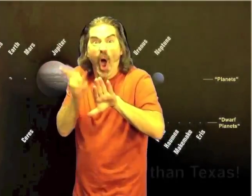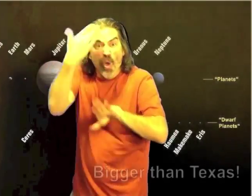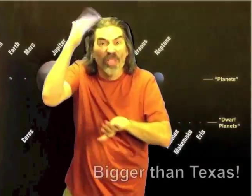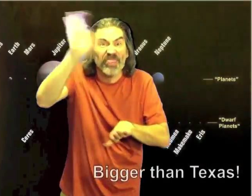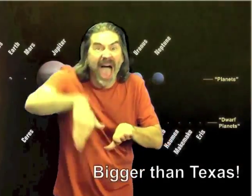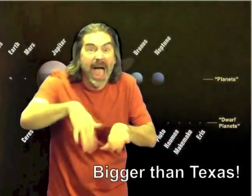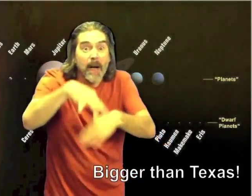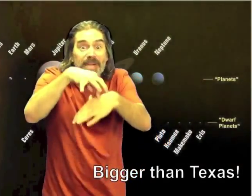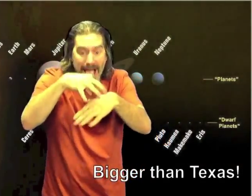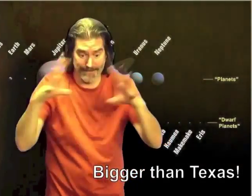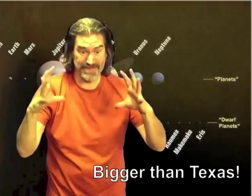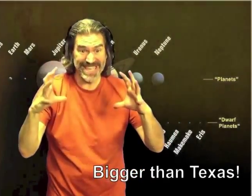Texas.